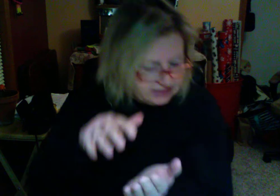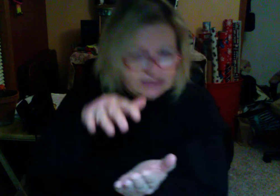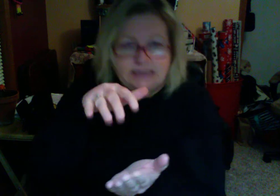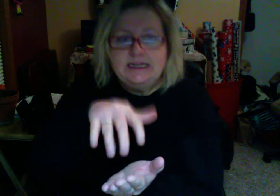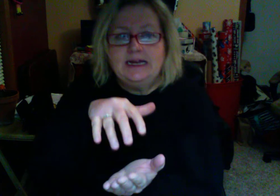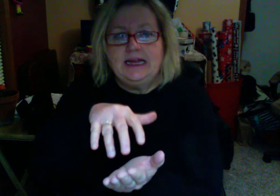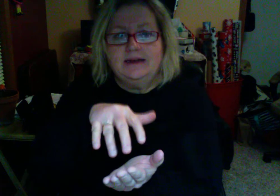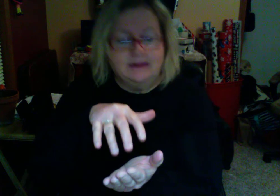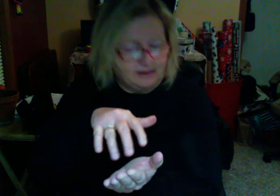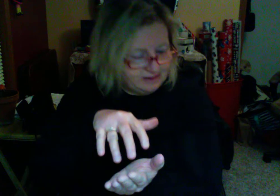Study.